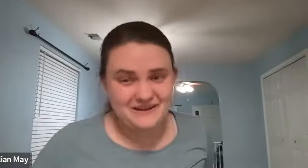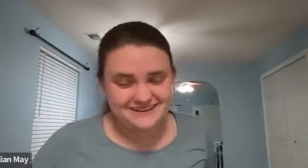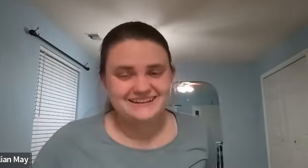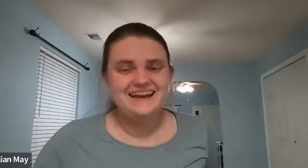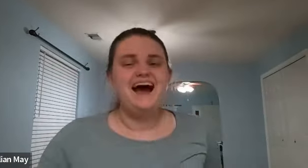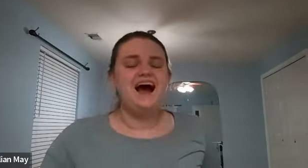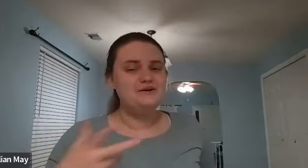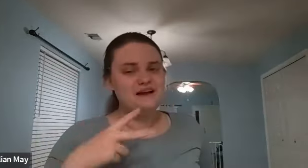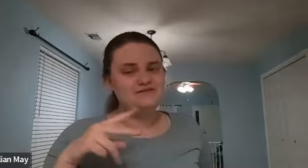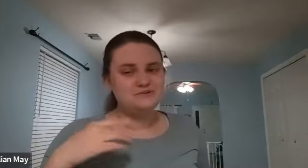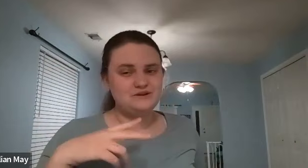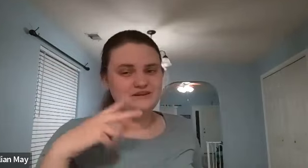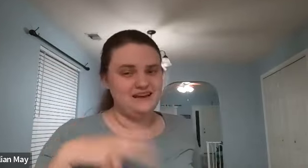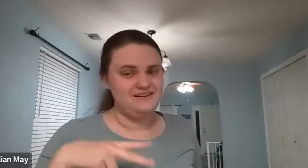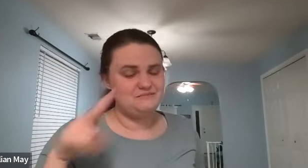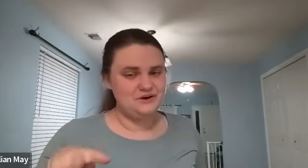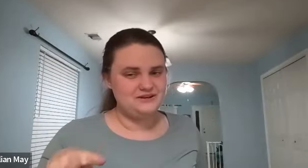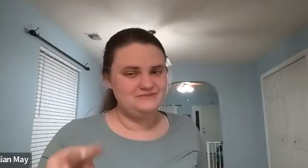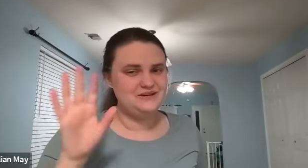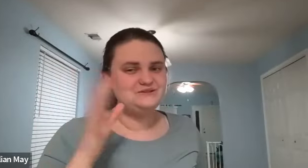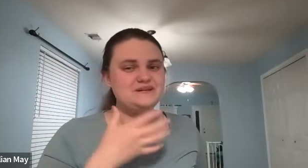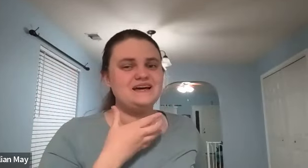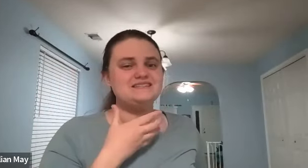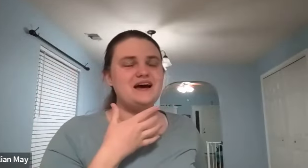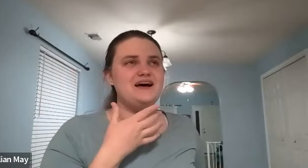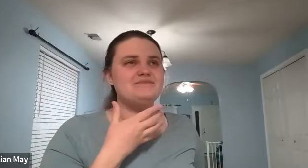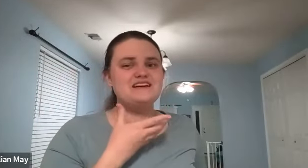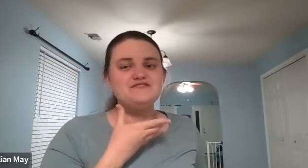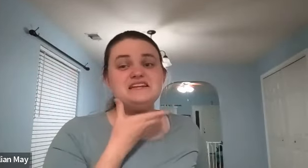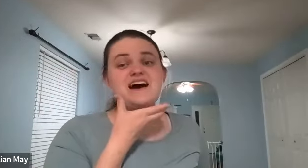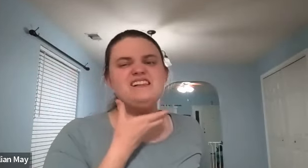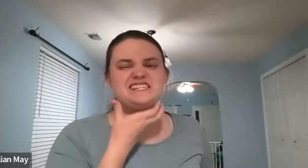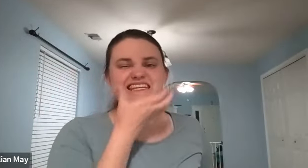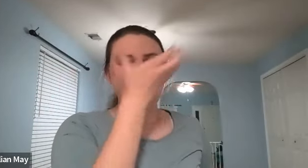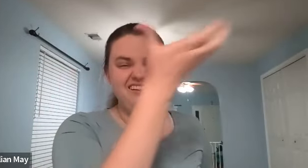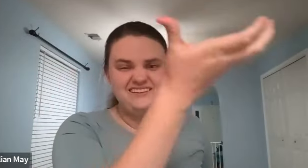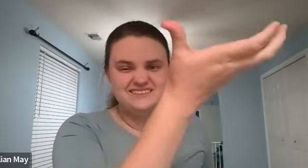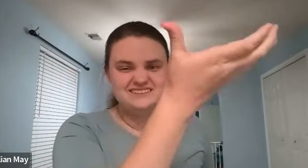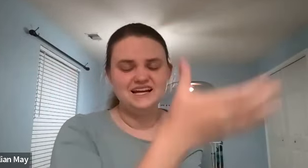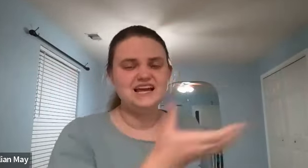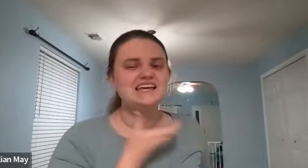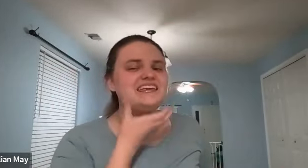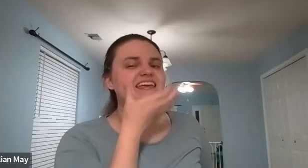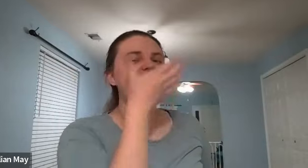bark. I go back and forth between yell and bark with those because the sign for yell is yell.